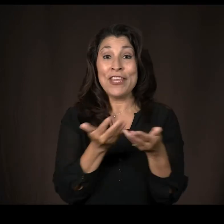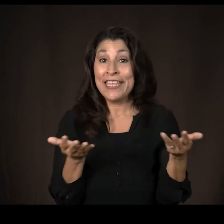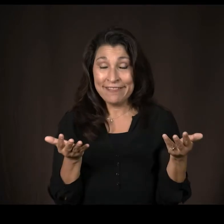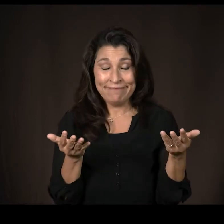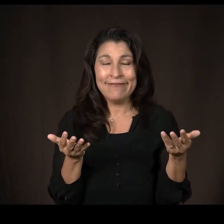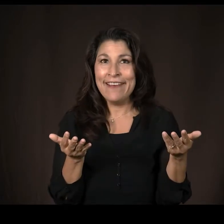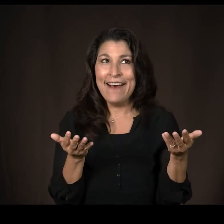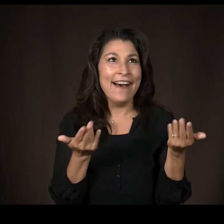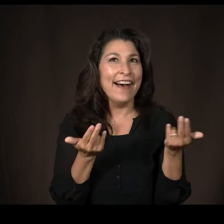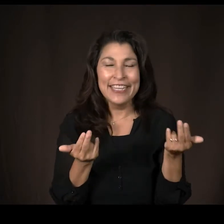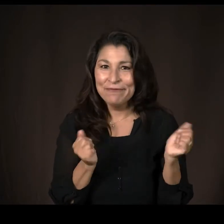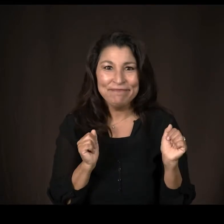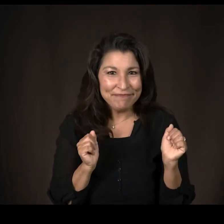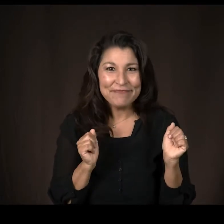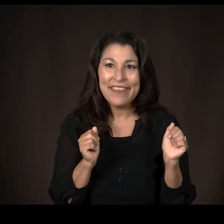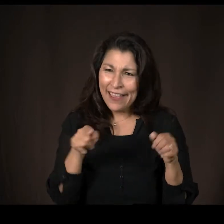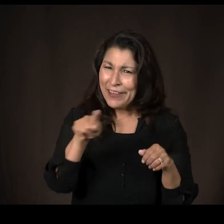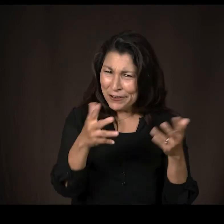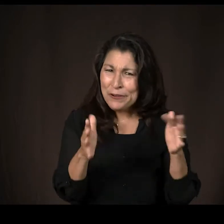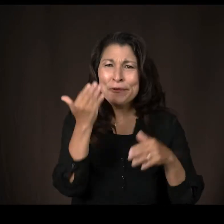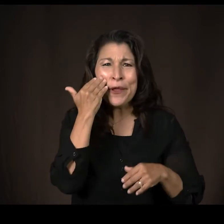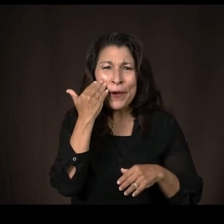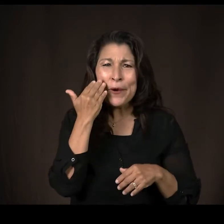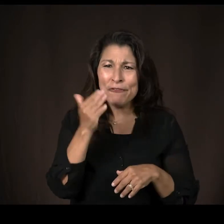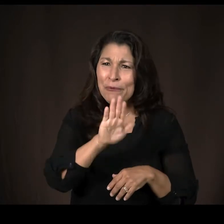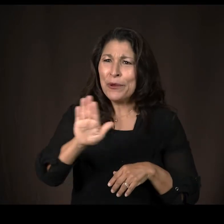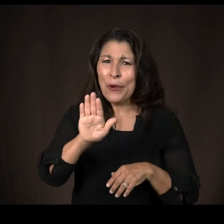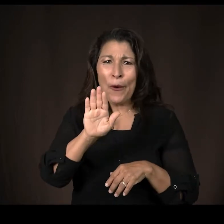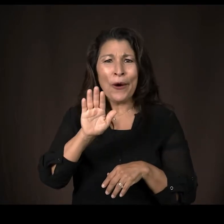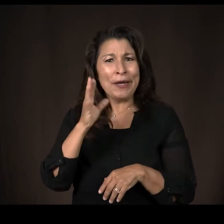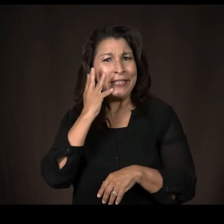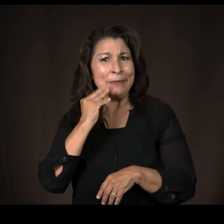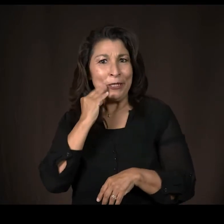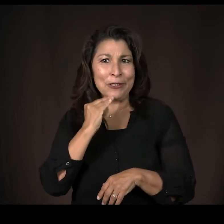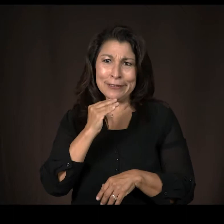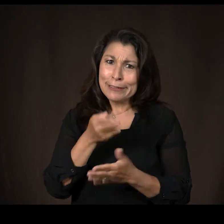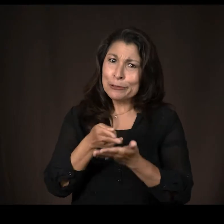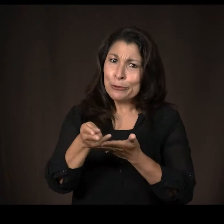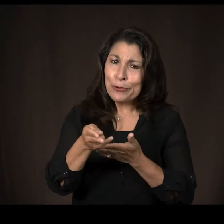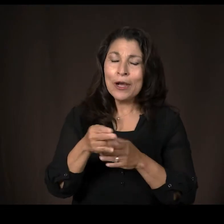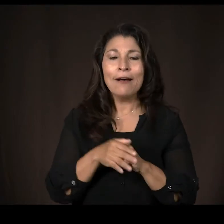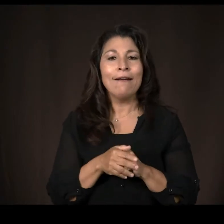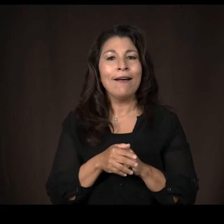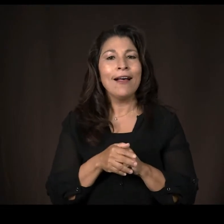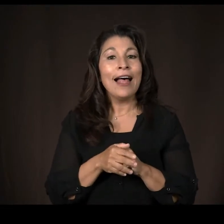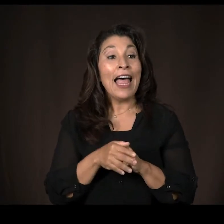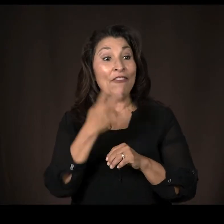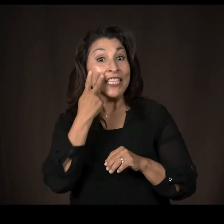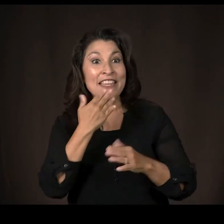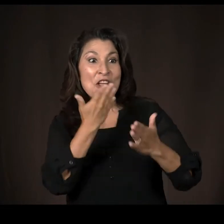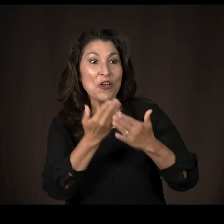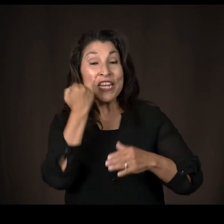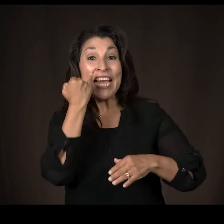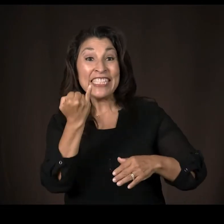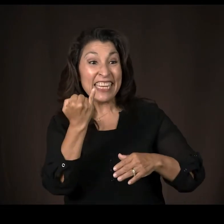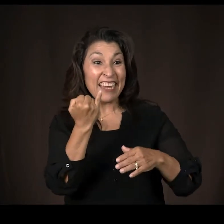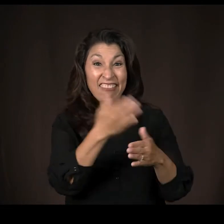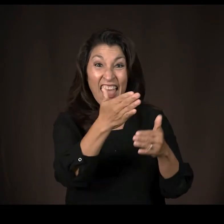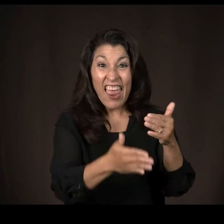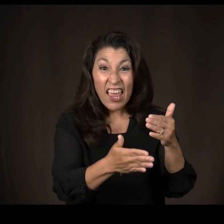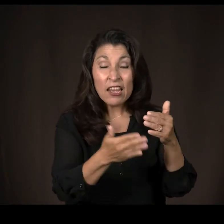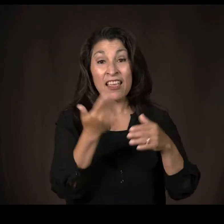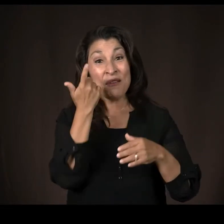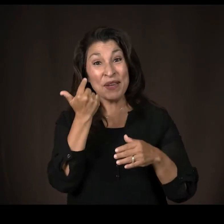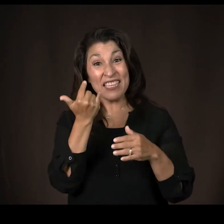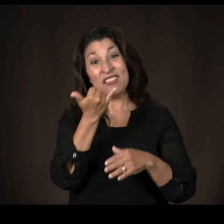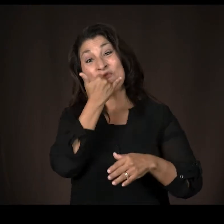everything. Now, you know that from experience, that that's true. You ever seen a good idea killed because it had